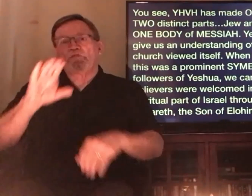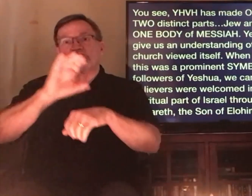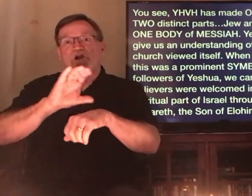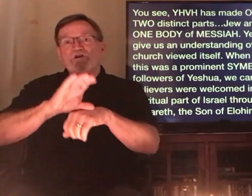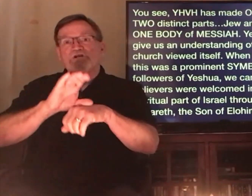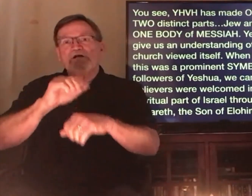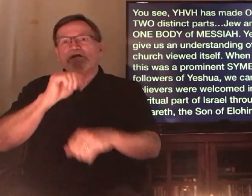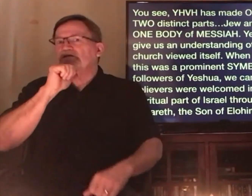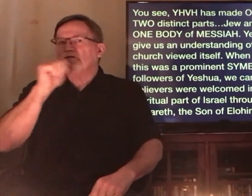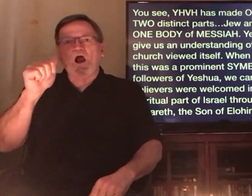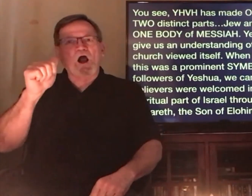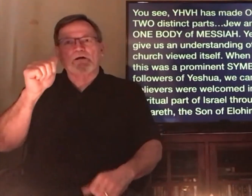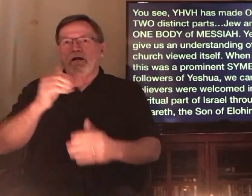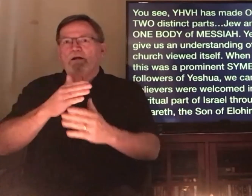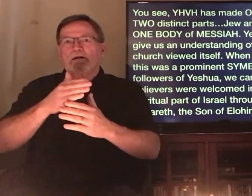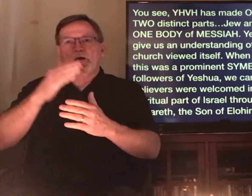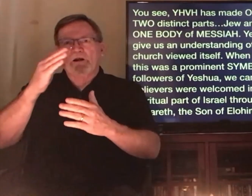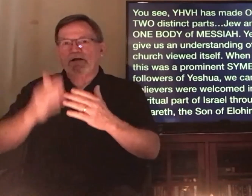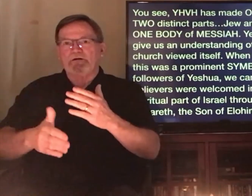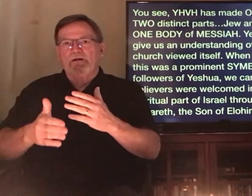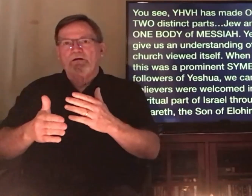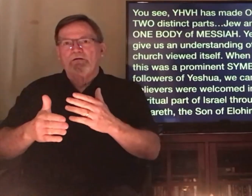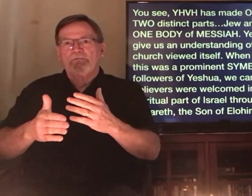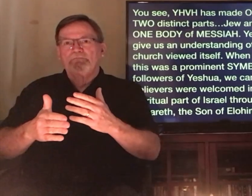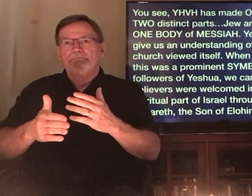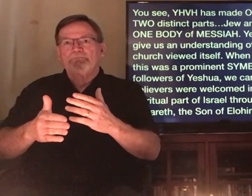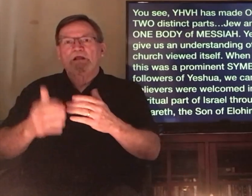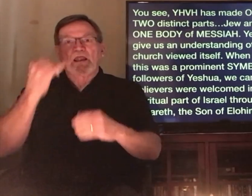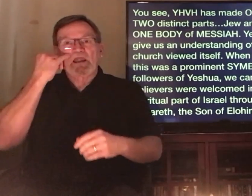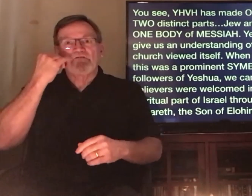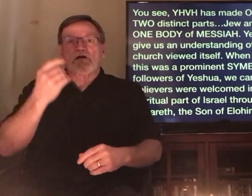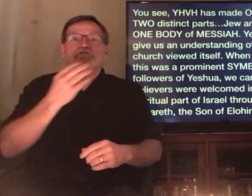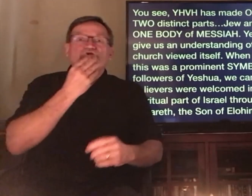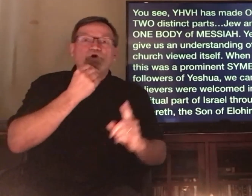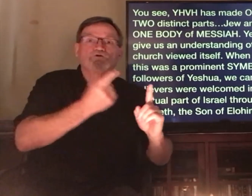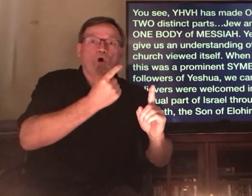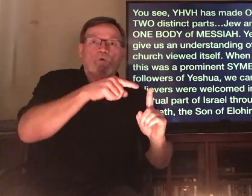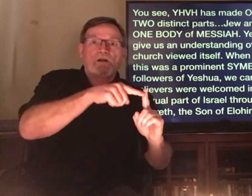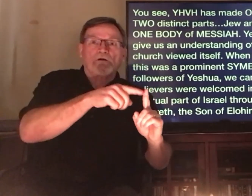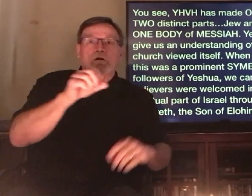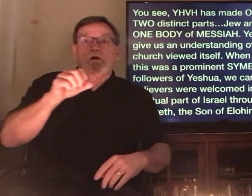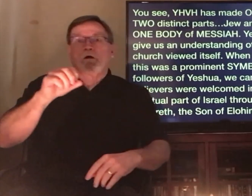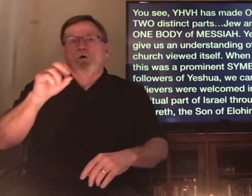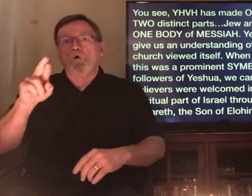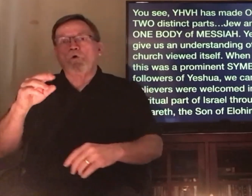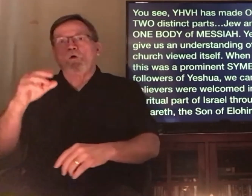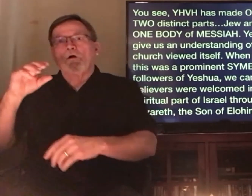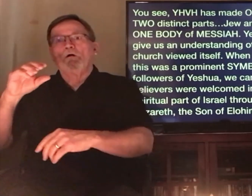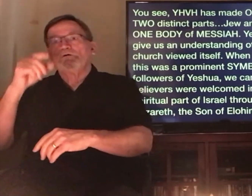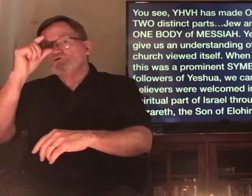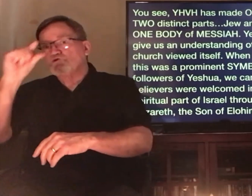two can become one, like one body. Yeshua is the head. We